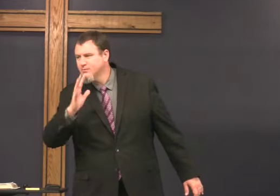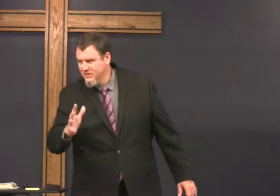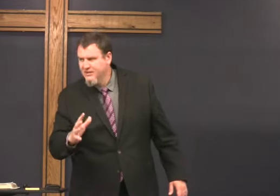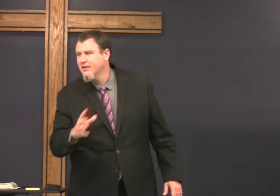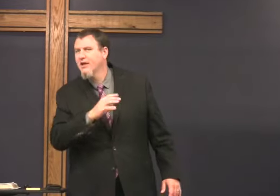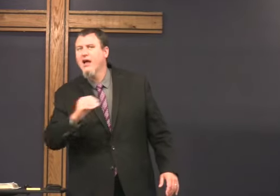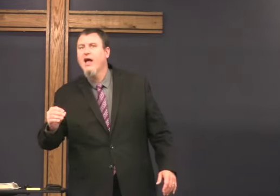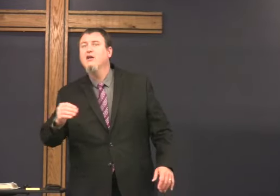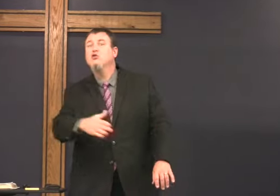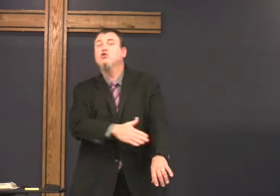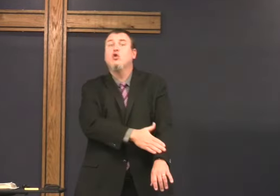To speak.